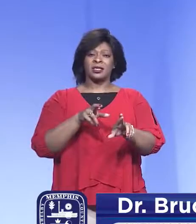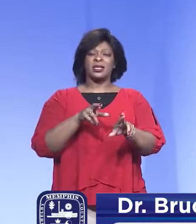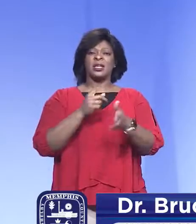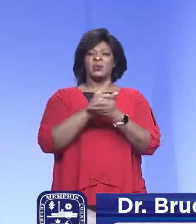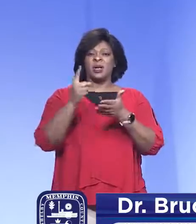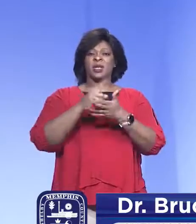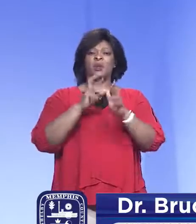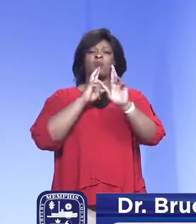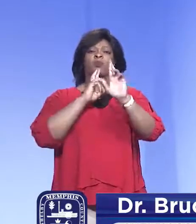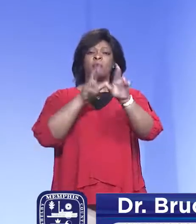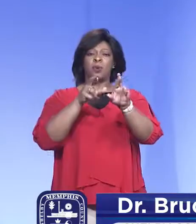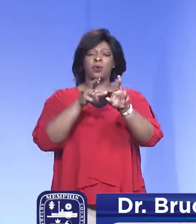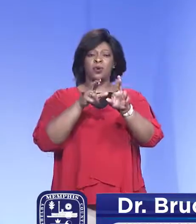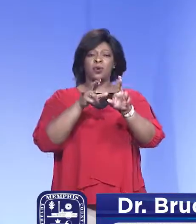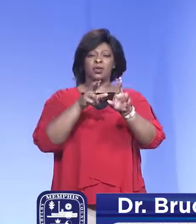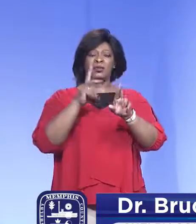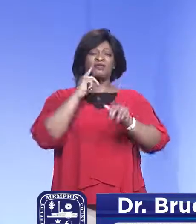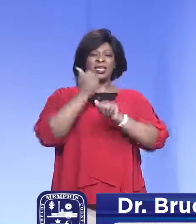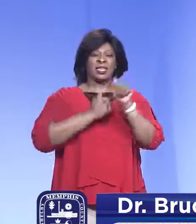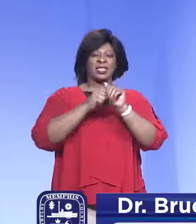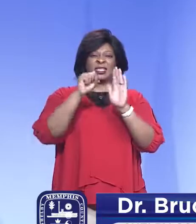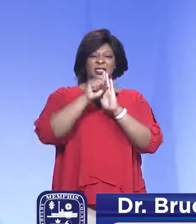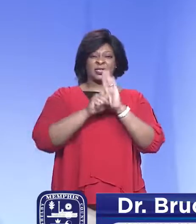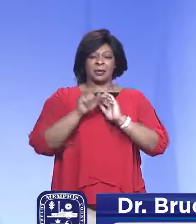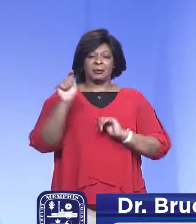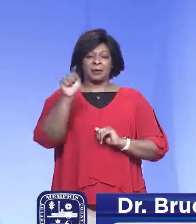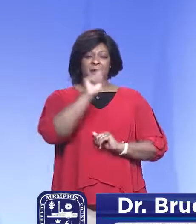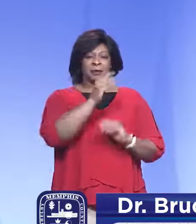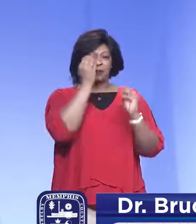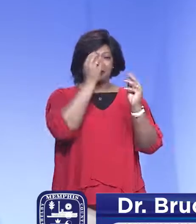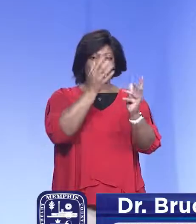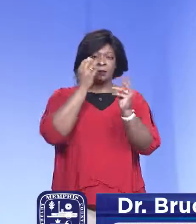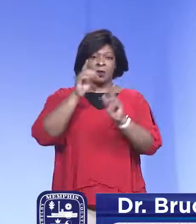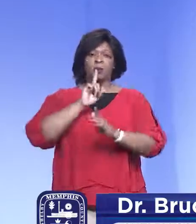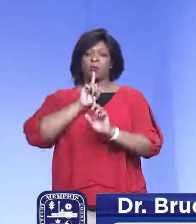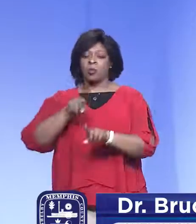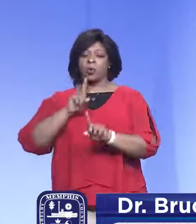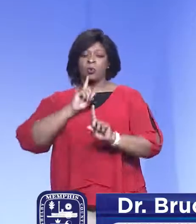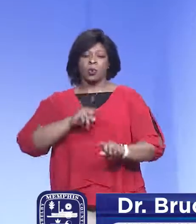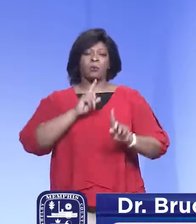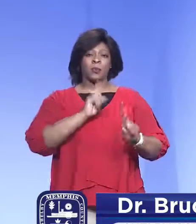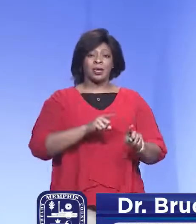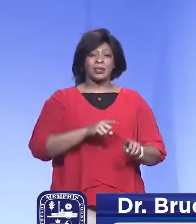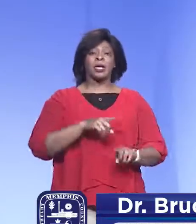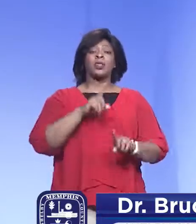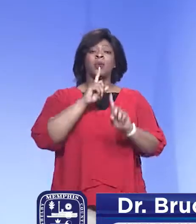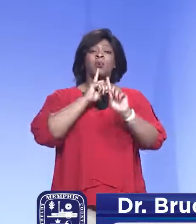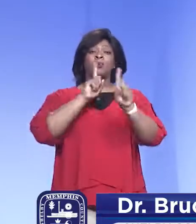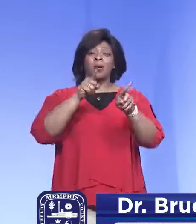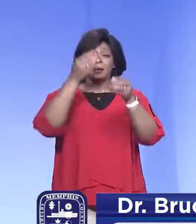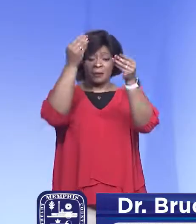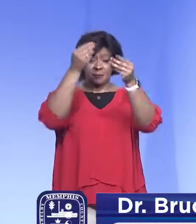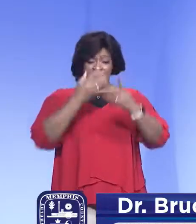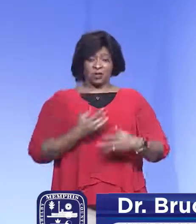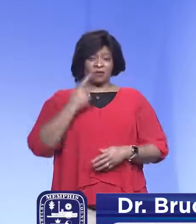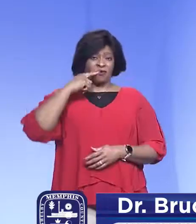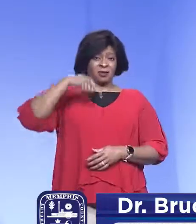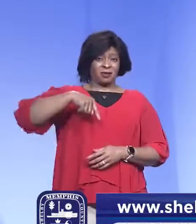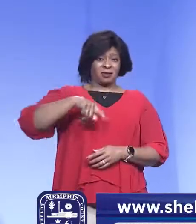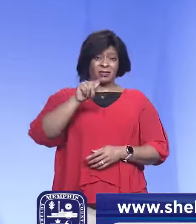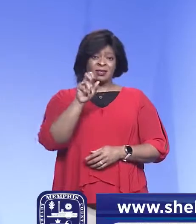weekly report on each state. And so they released the report for the state of